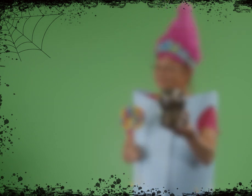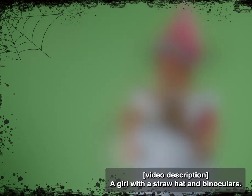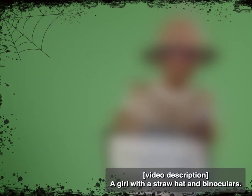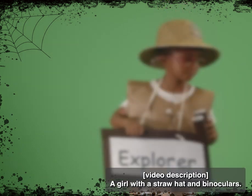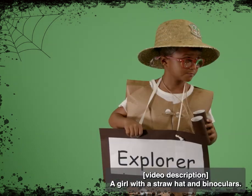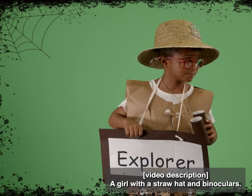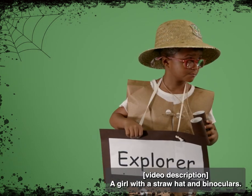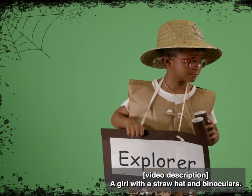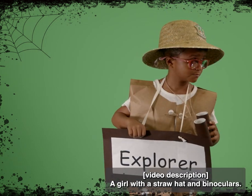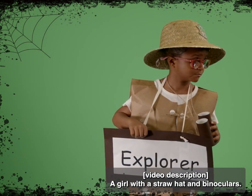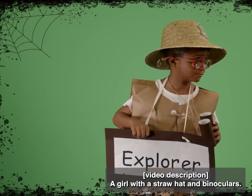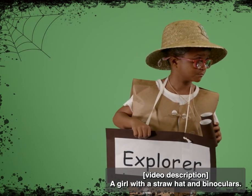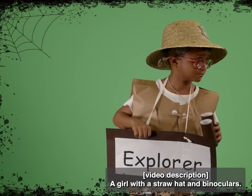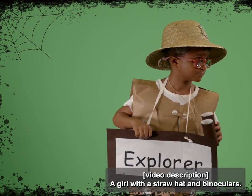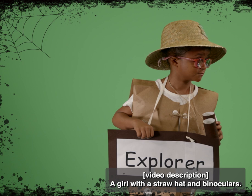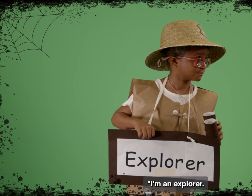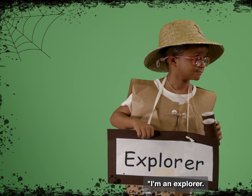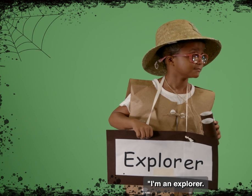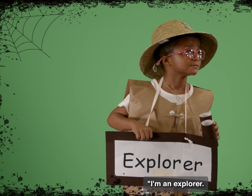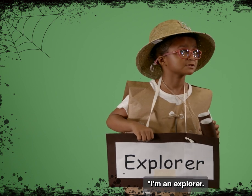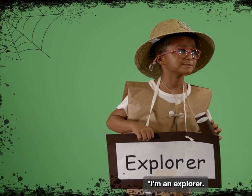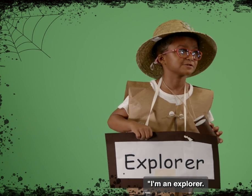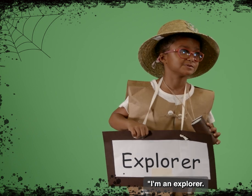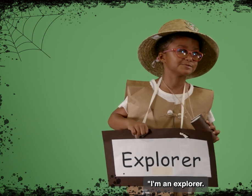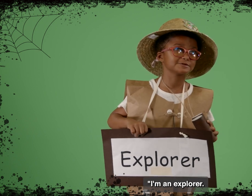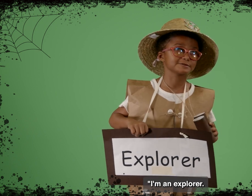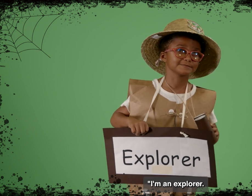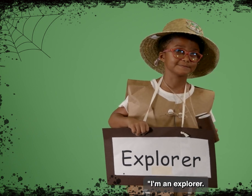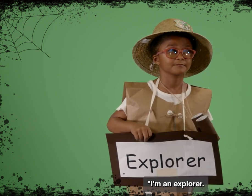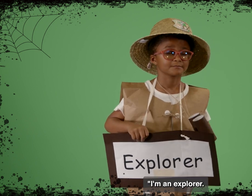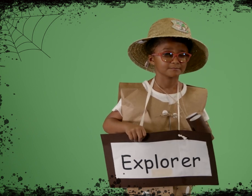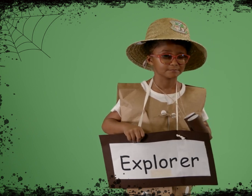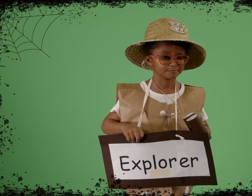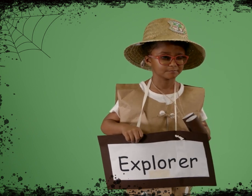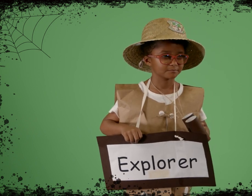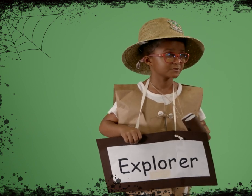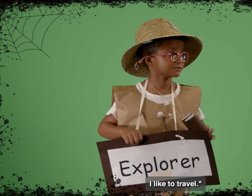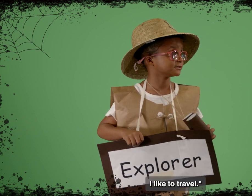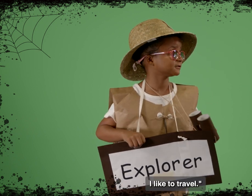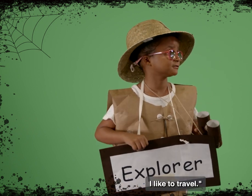A girl with a straw hat and binoculars. I'm gonna explore. I'm gonna